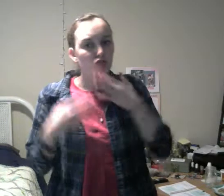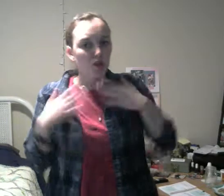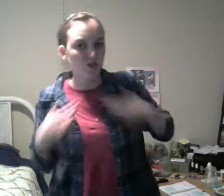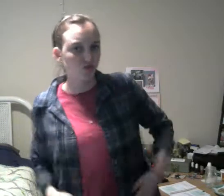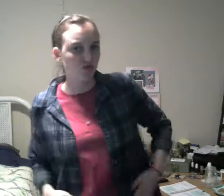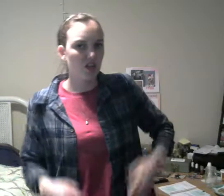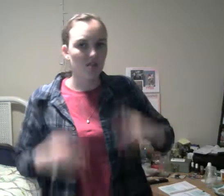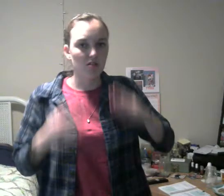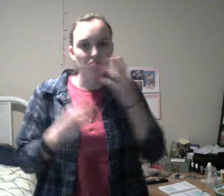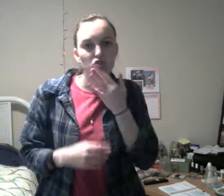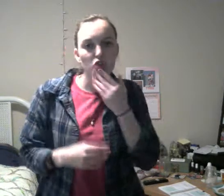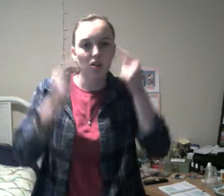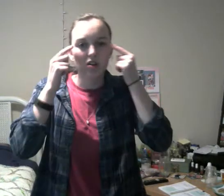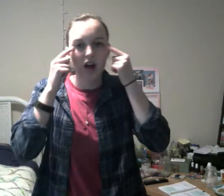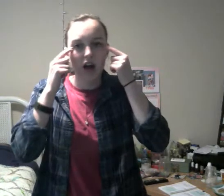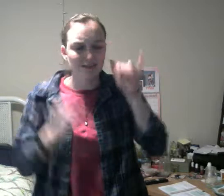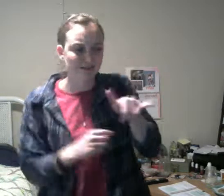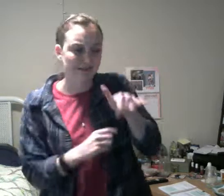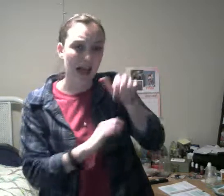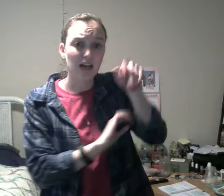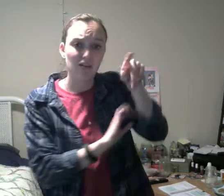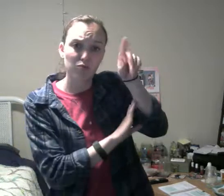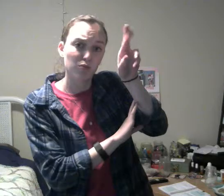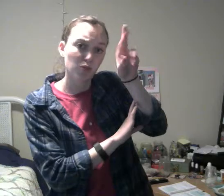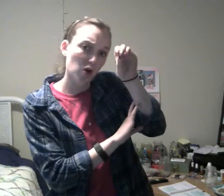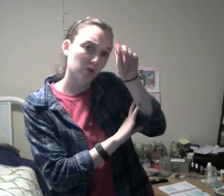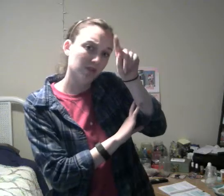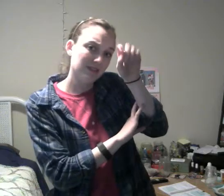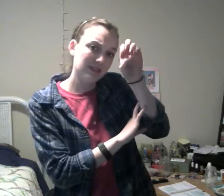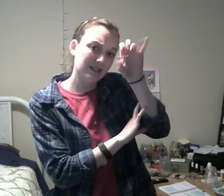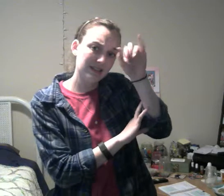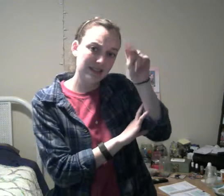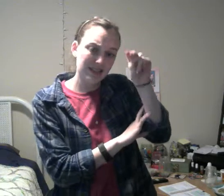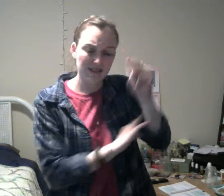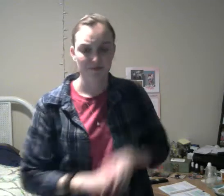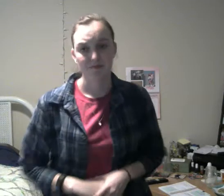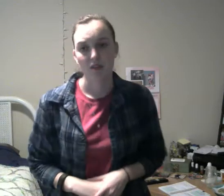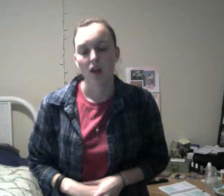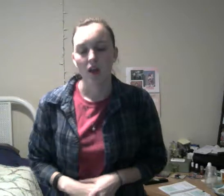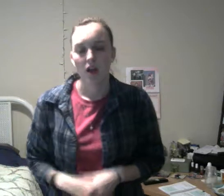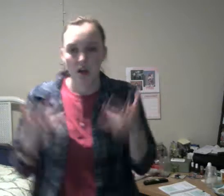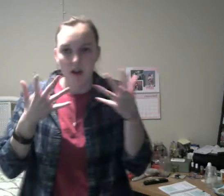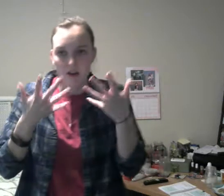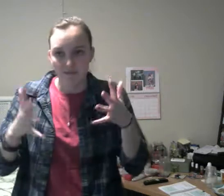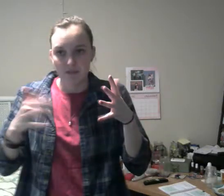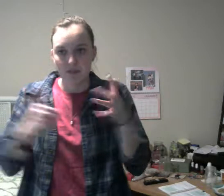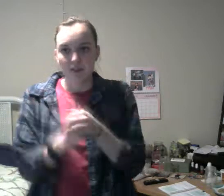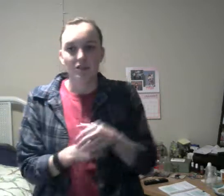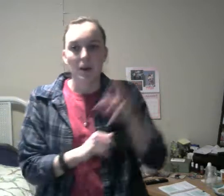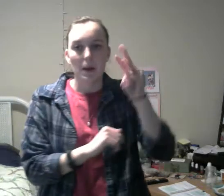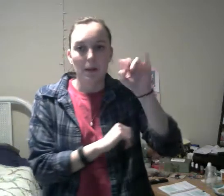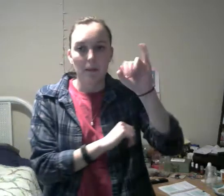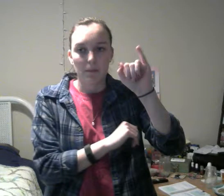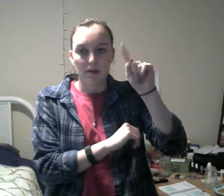itself. Now let's get to mitosis and meiosis. So mitosis, when do we need mitosis? Well, we have a tendency to just think of mitosis